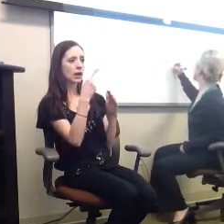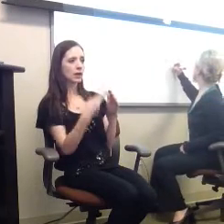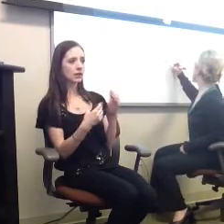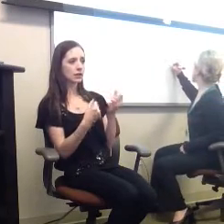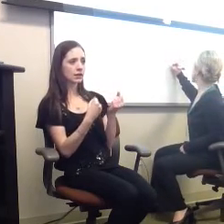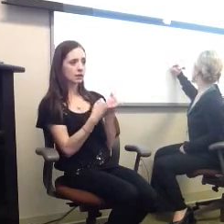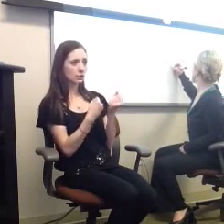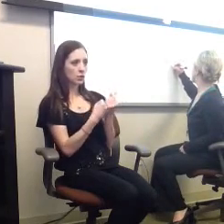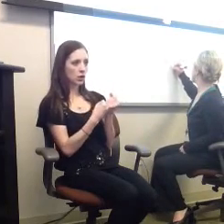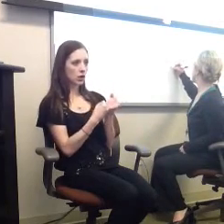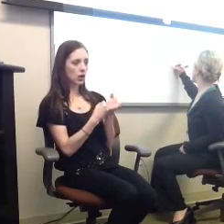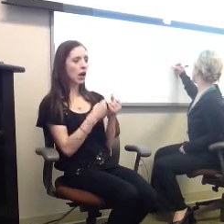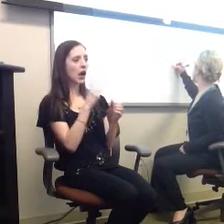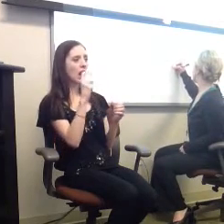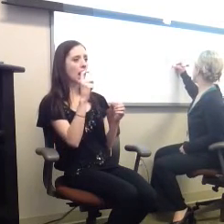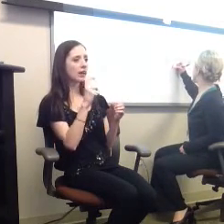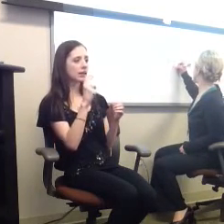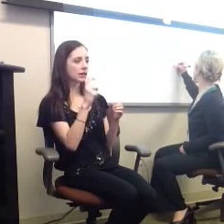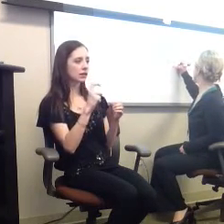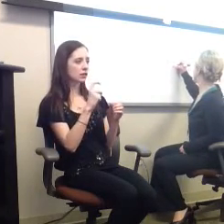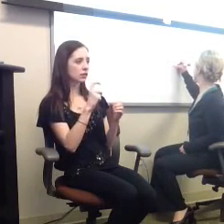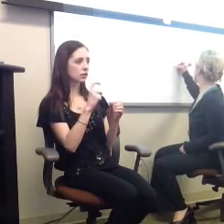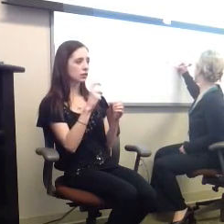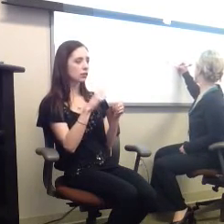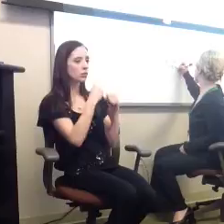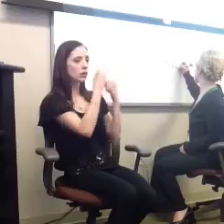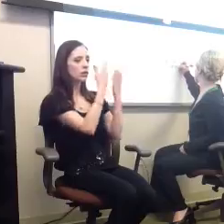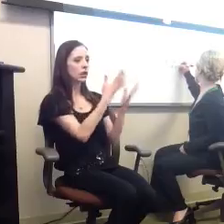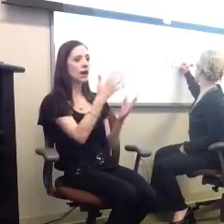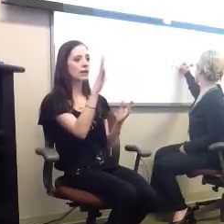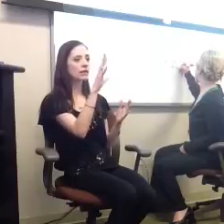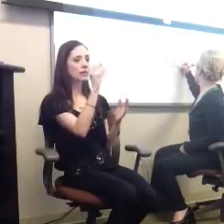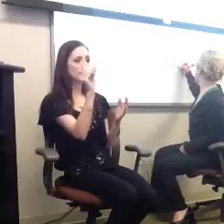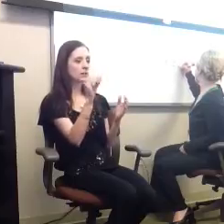least 51% of their support for the year.